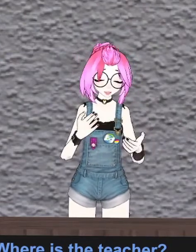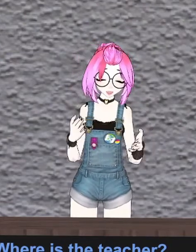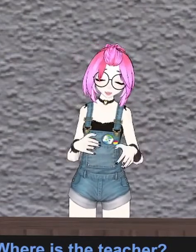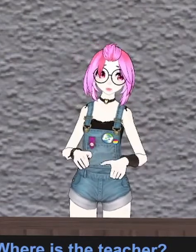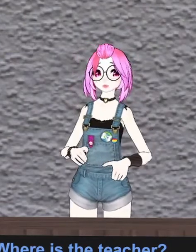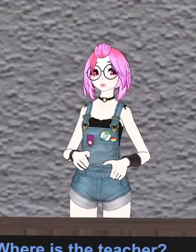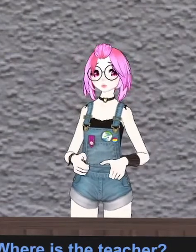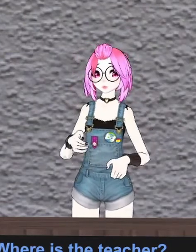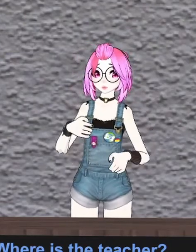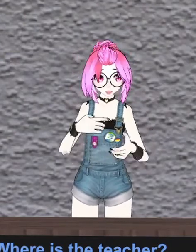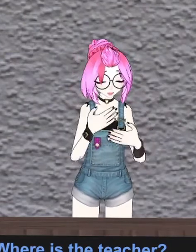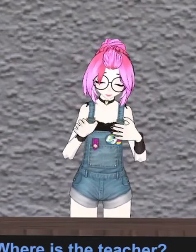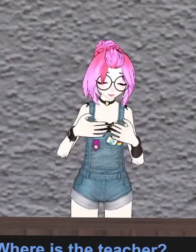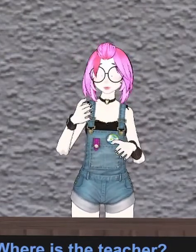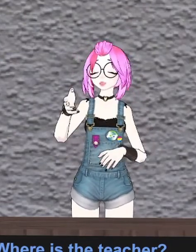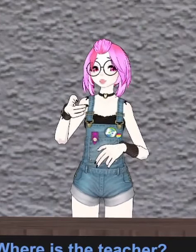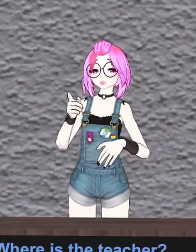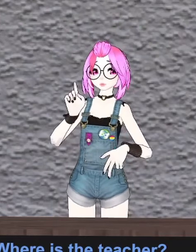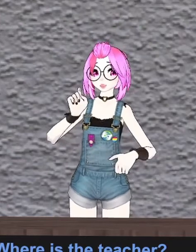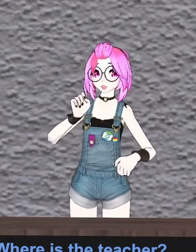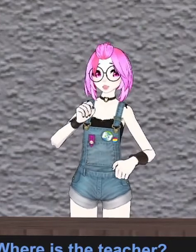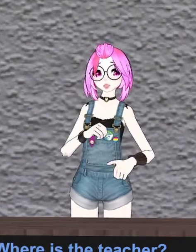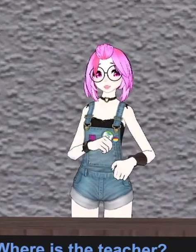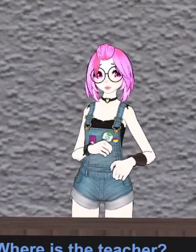dialect. Yep. Okay. Anyways, yeah, Wolfie, you have a question?